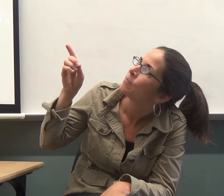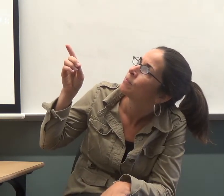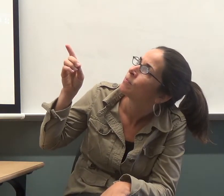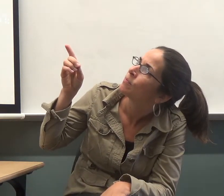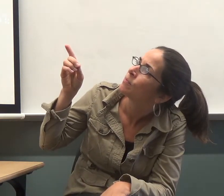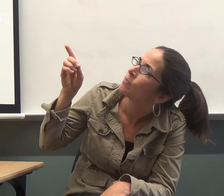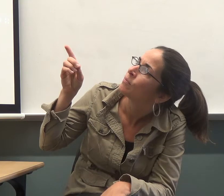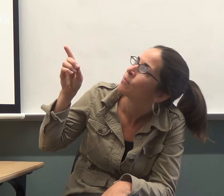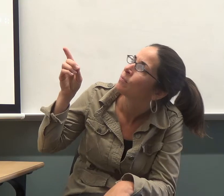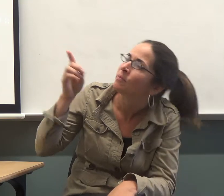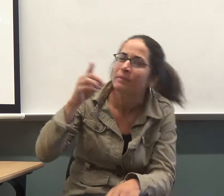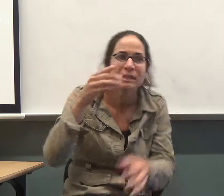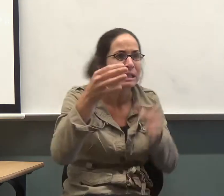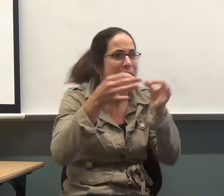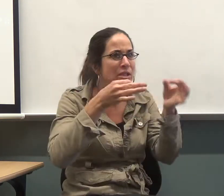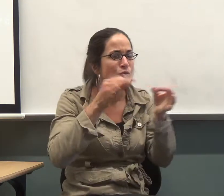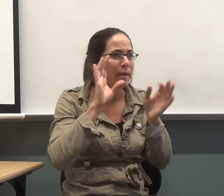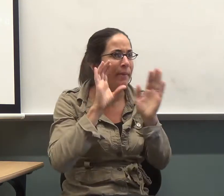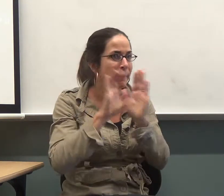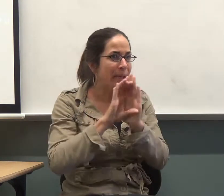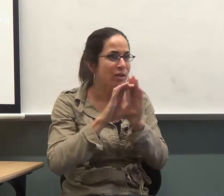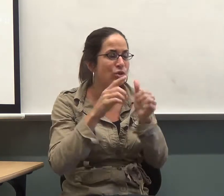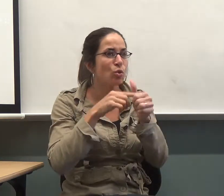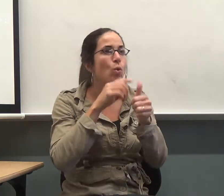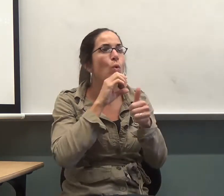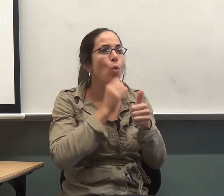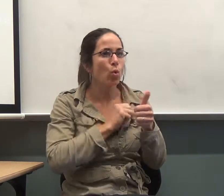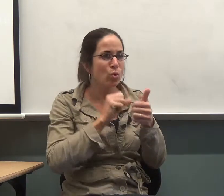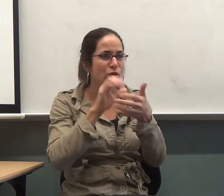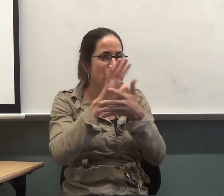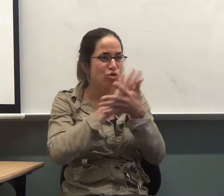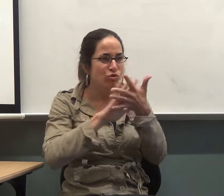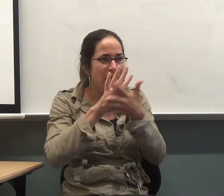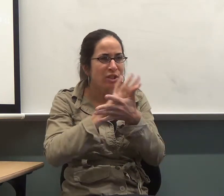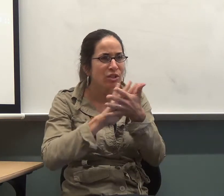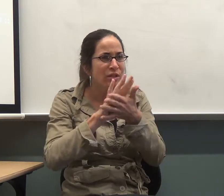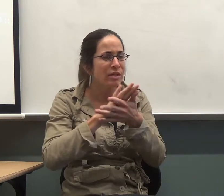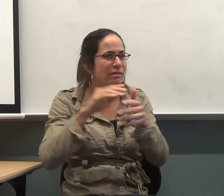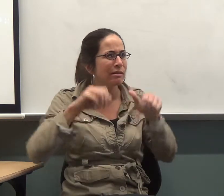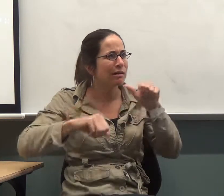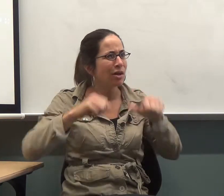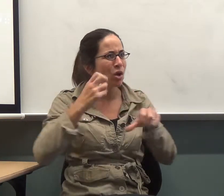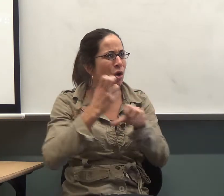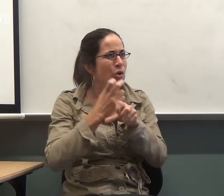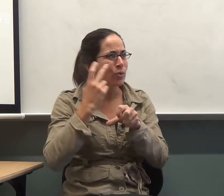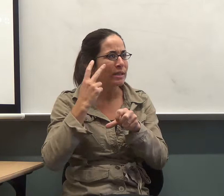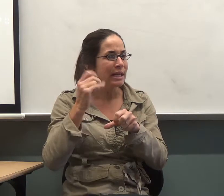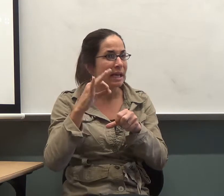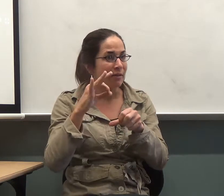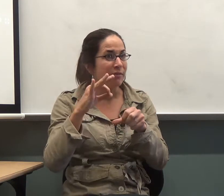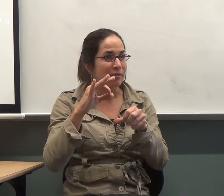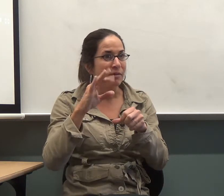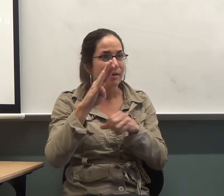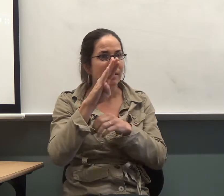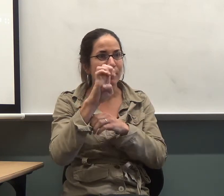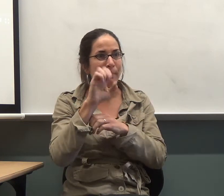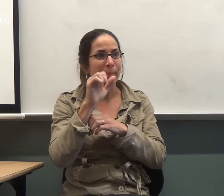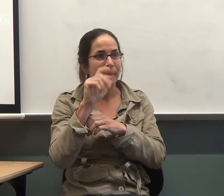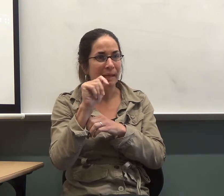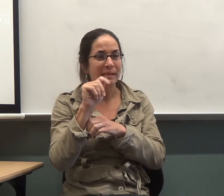tell me about this? It's old, it's scratchy. I can't tell whether it's a beast or not. But it is a film made from an original camera back